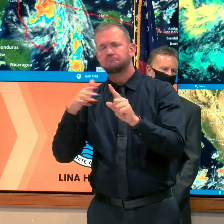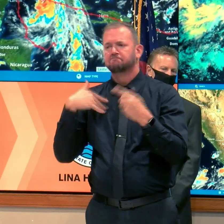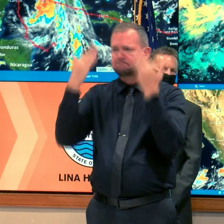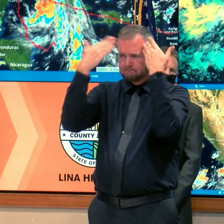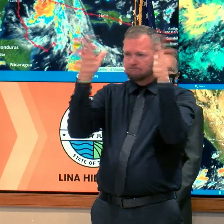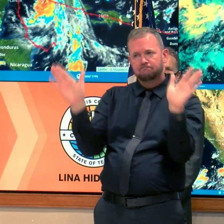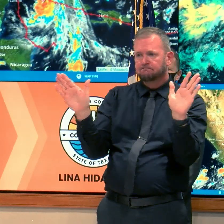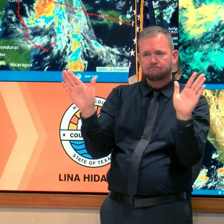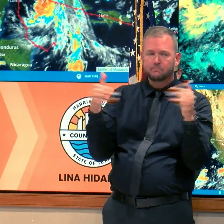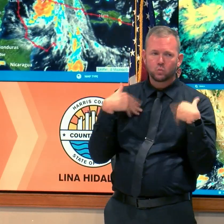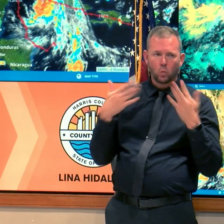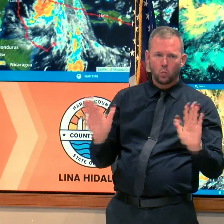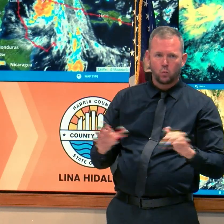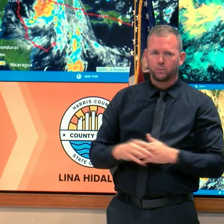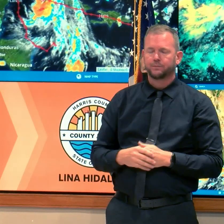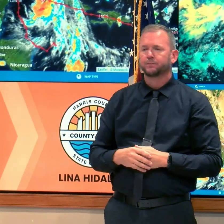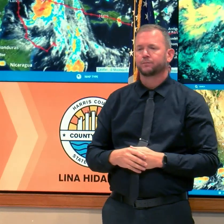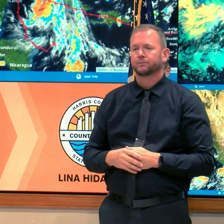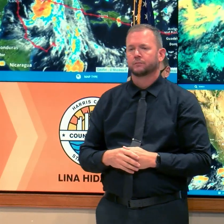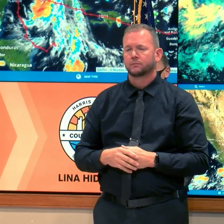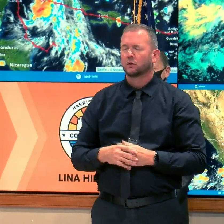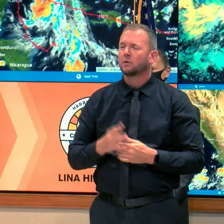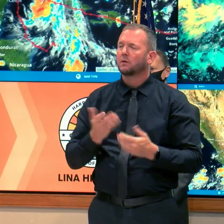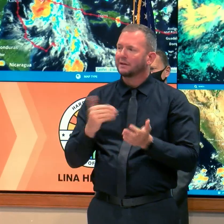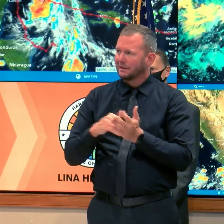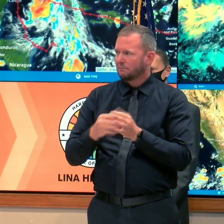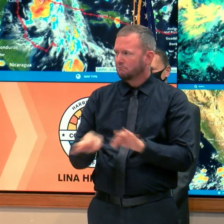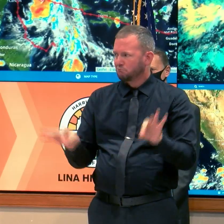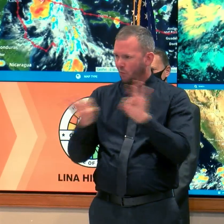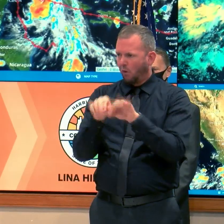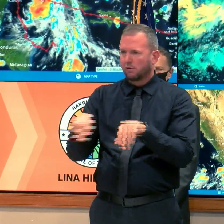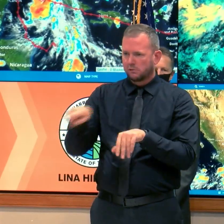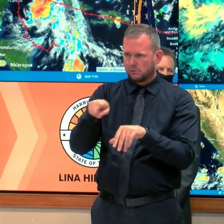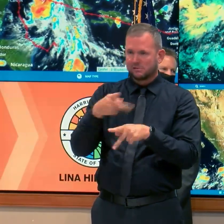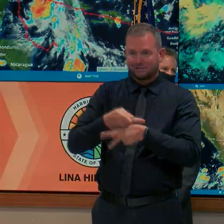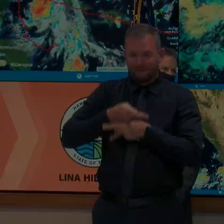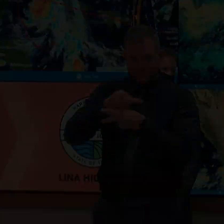kind of be very careful and monitor weather reports, but be prepared.